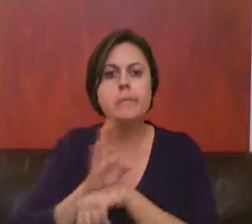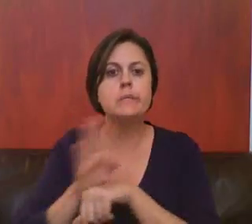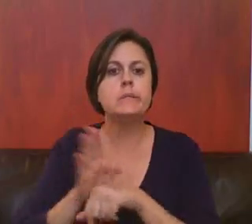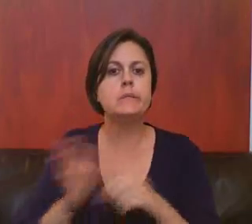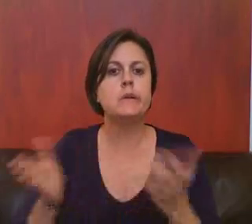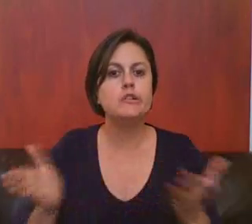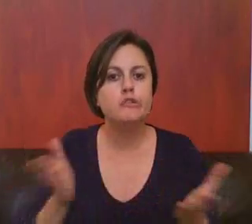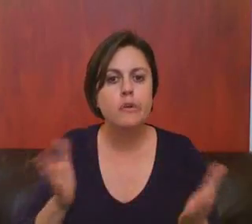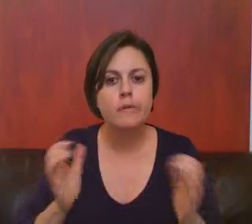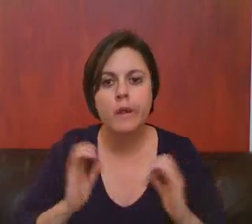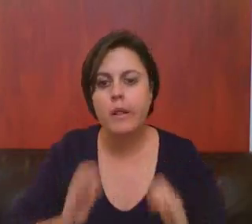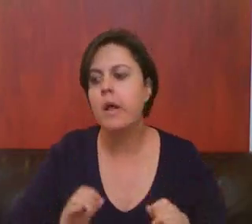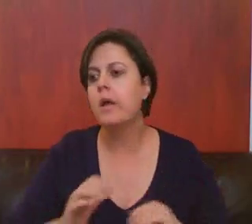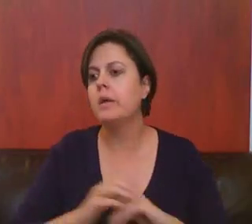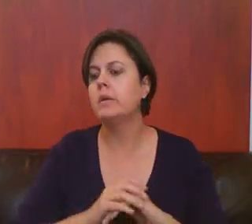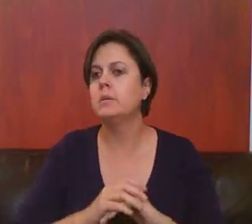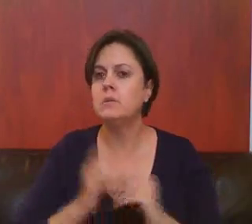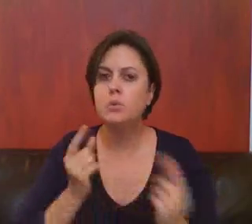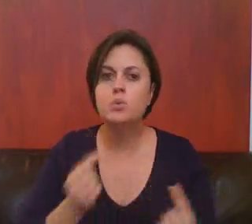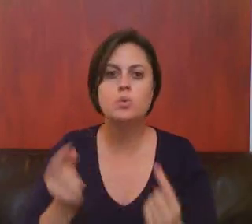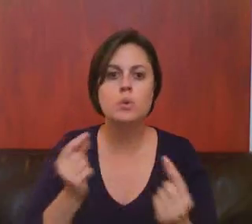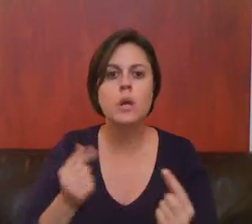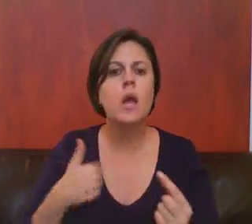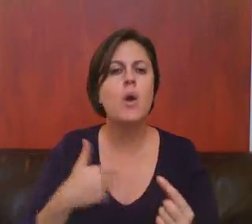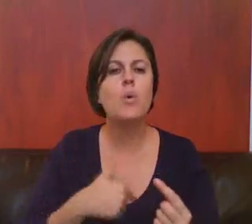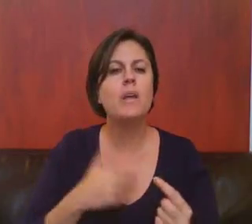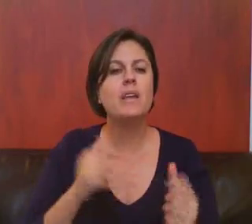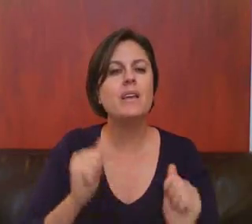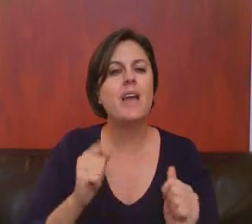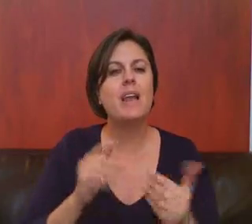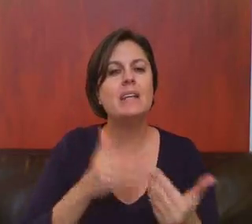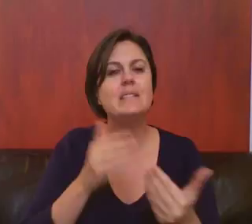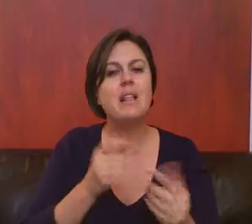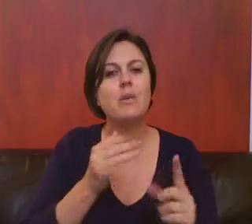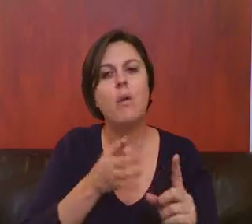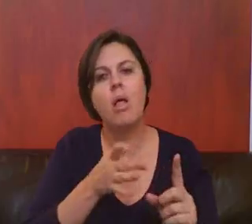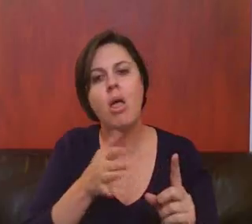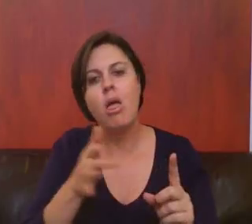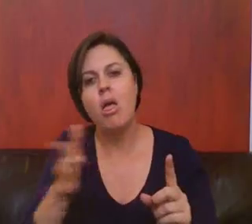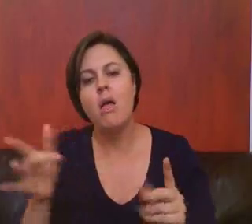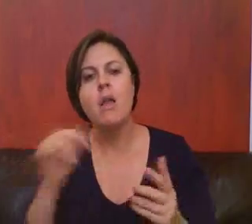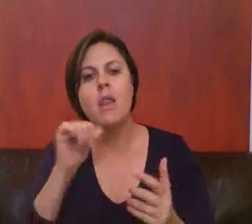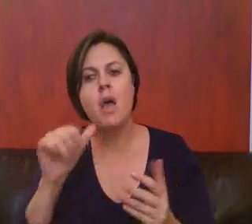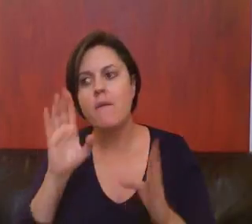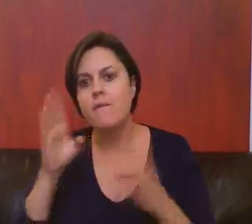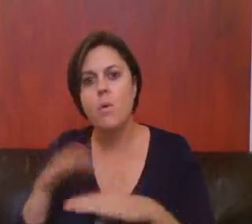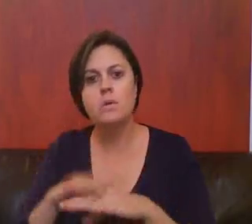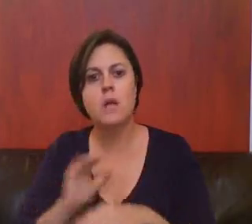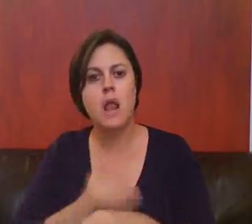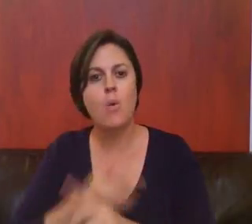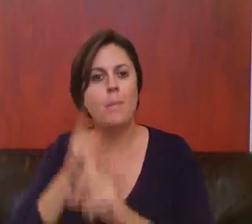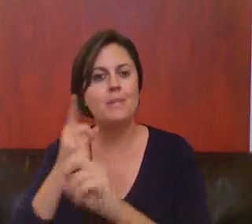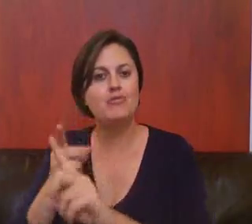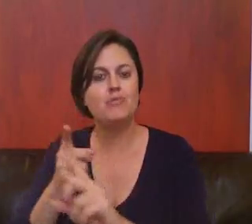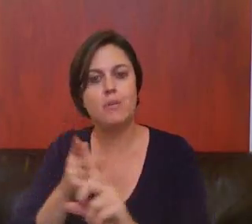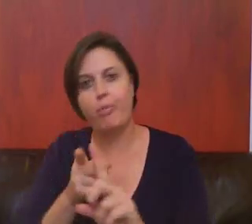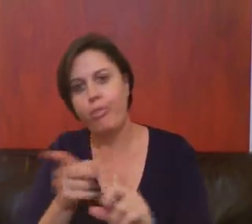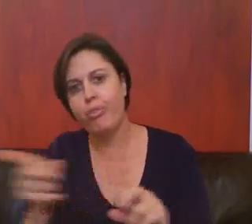and we can drift off mission. And that might be good learning, or that might be